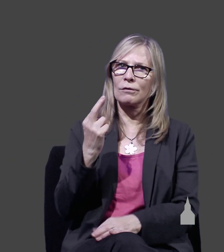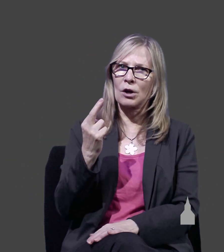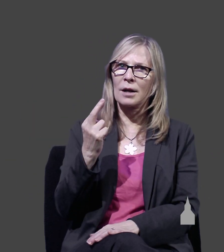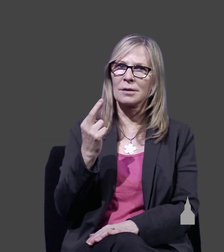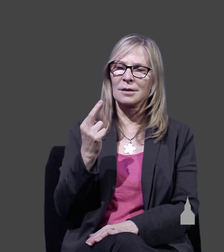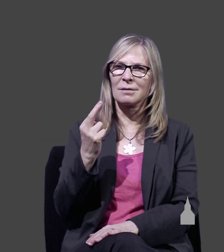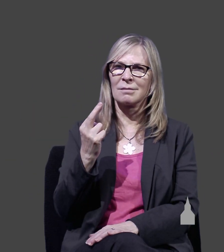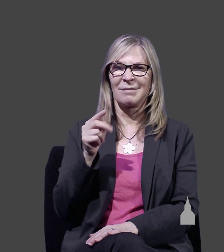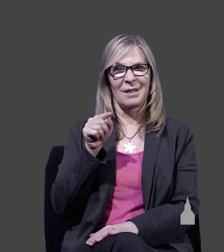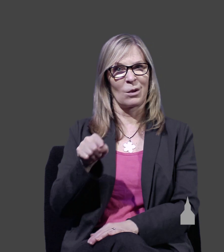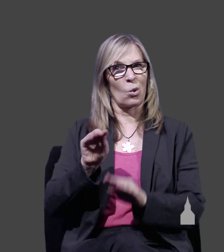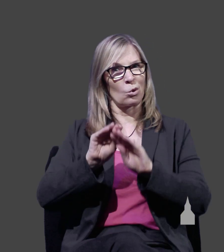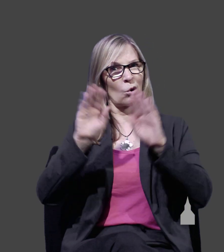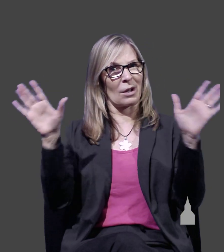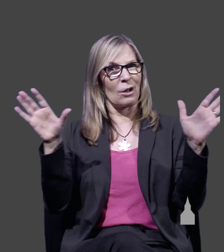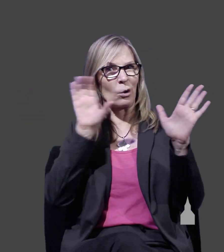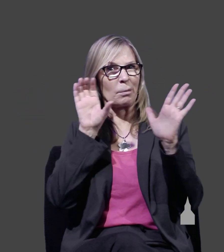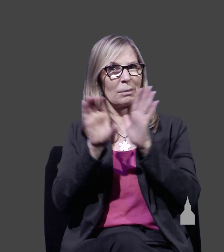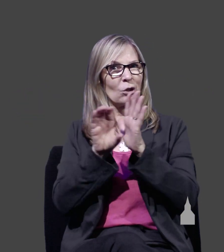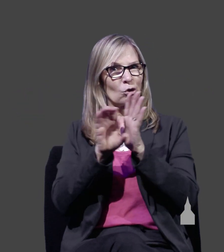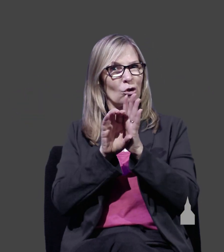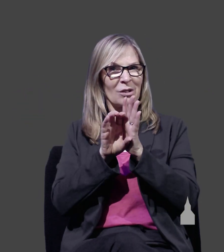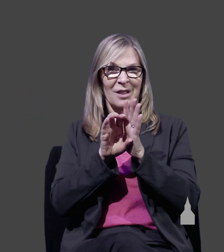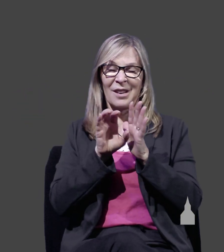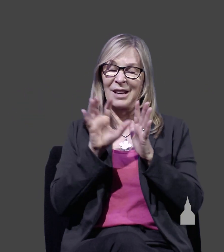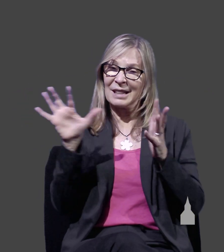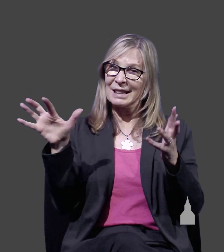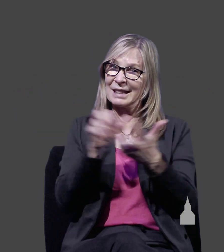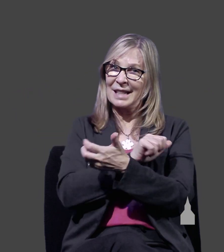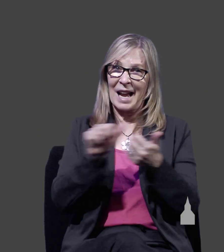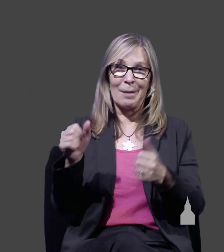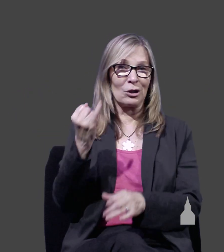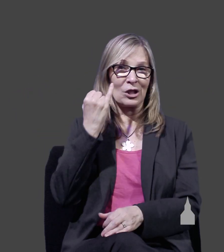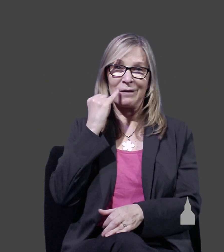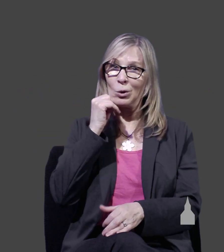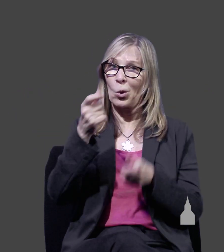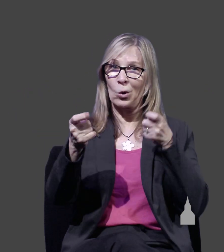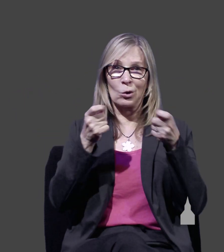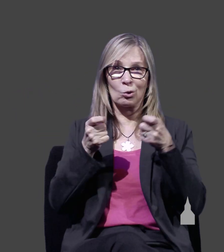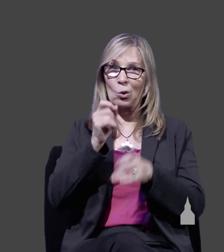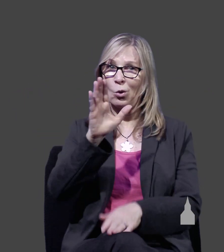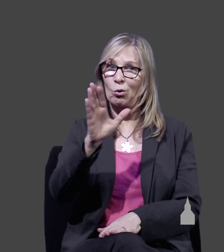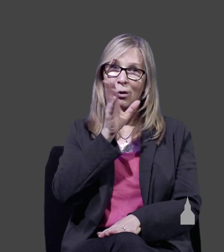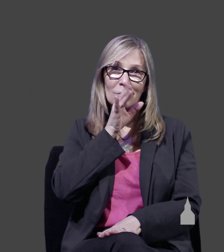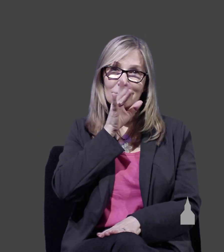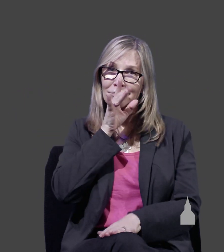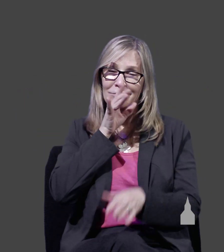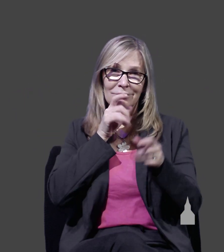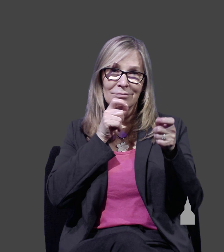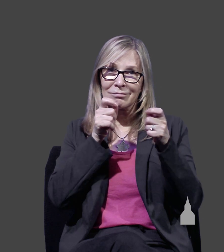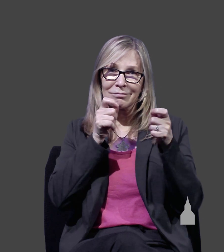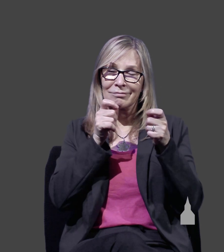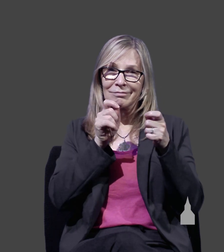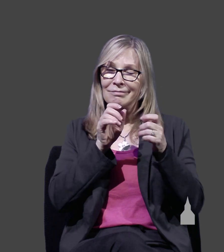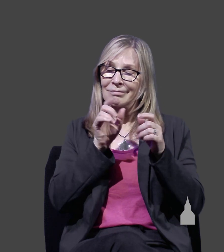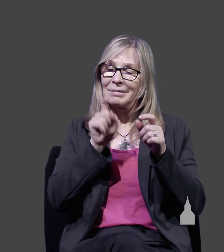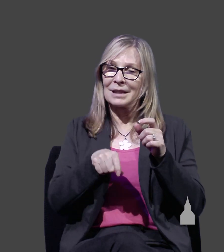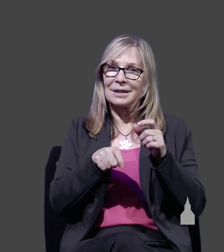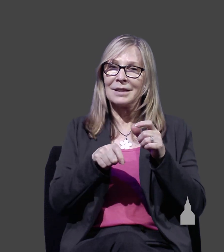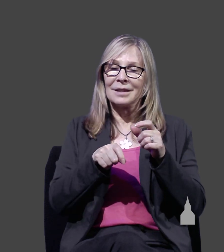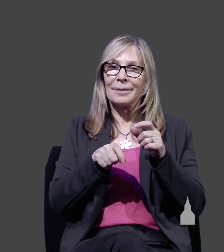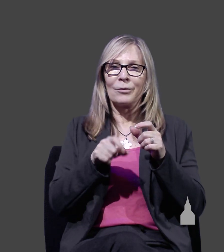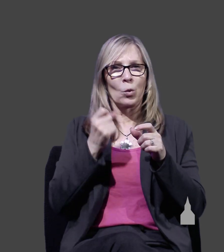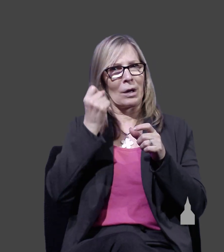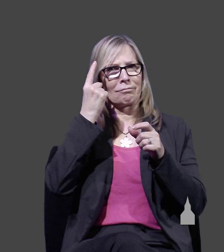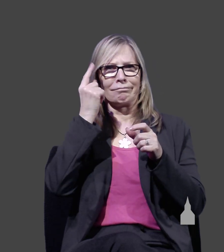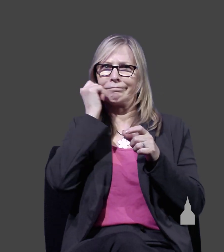These are graphic depictions in Scripture of the damage that you can do if you don't control your words. And we realize the reality of this